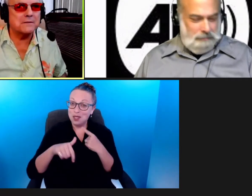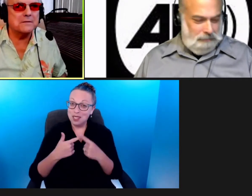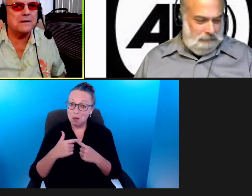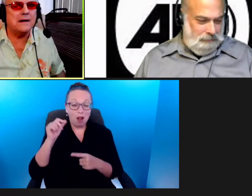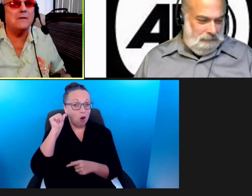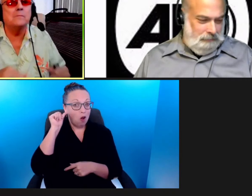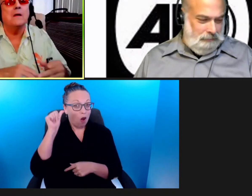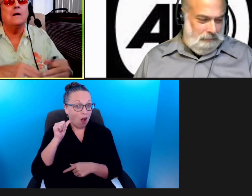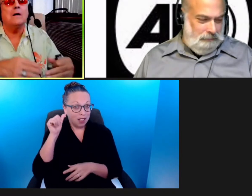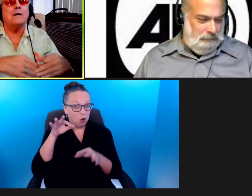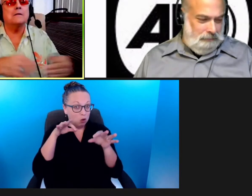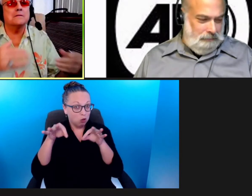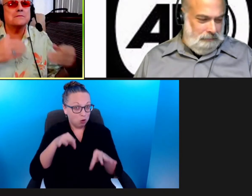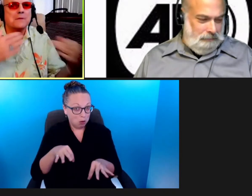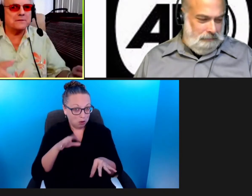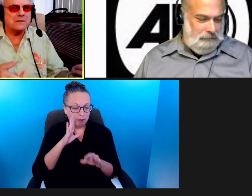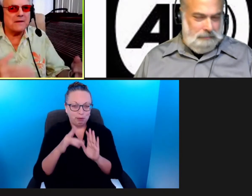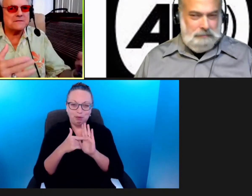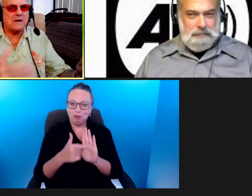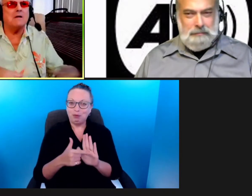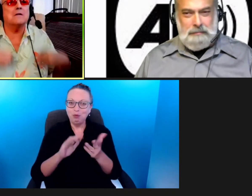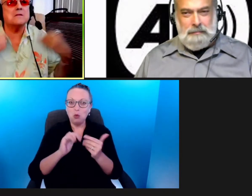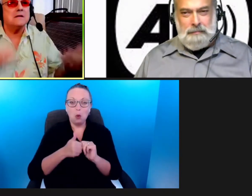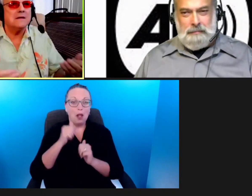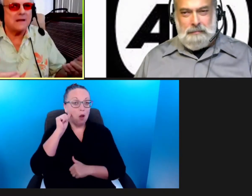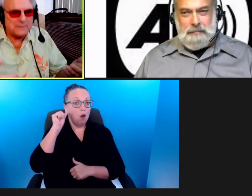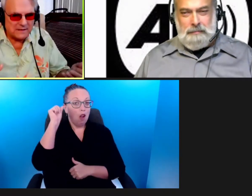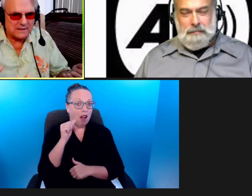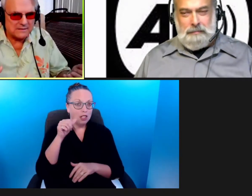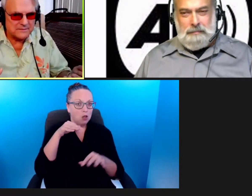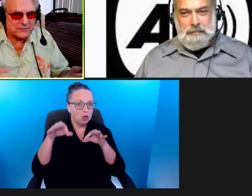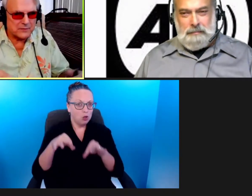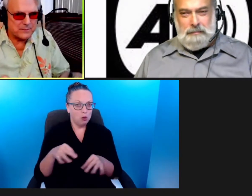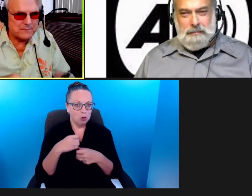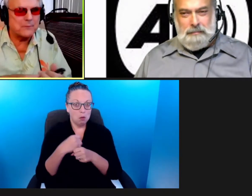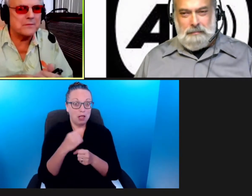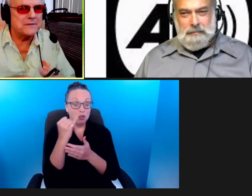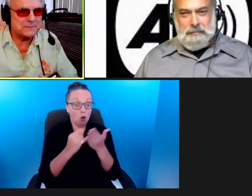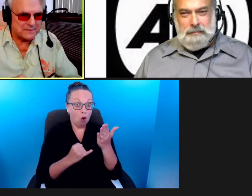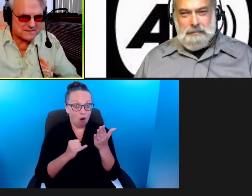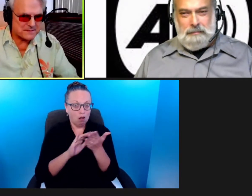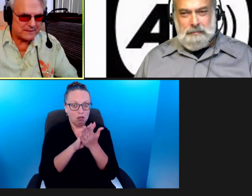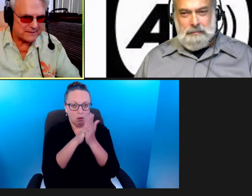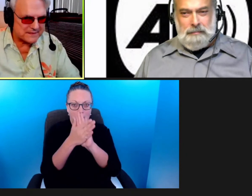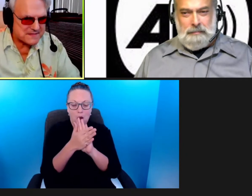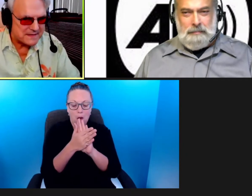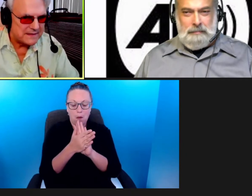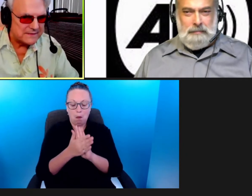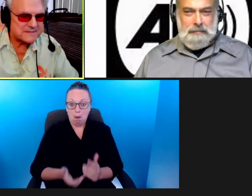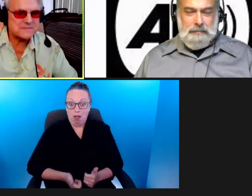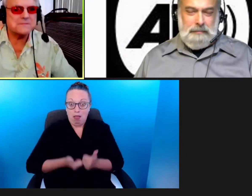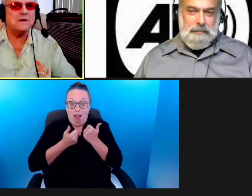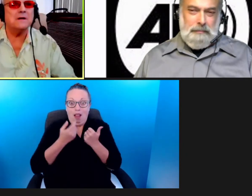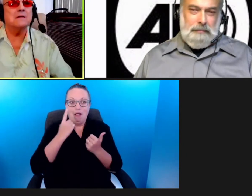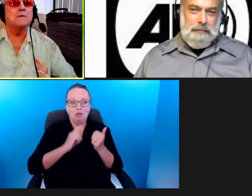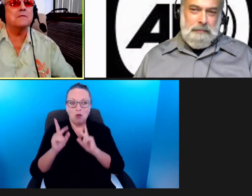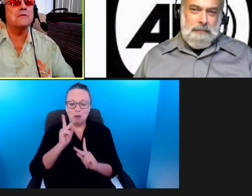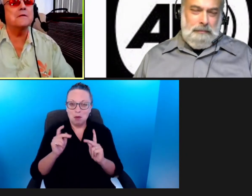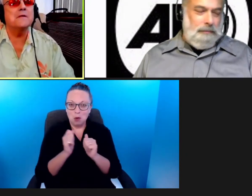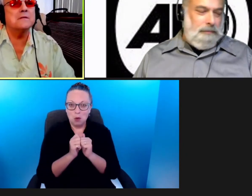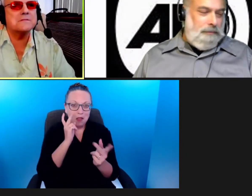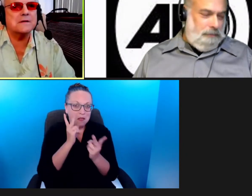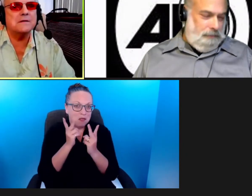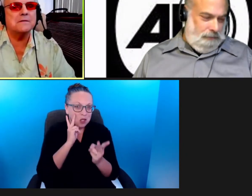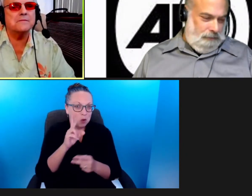to show you how audio description makes art come alive for people with visual disabilities. This is a song I wrote